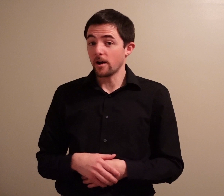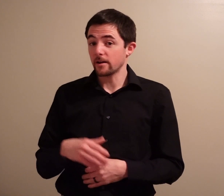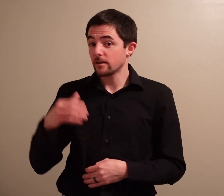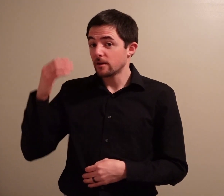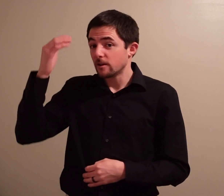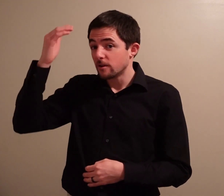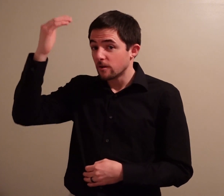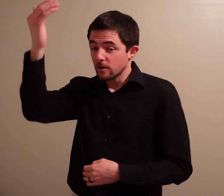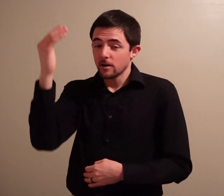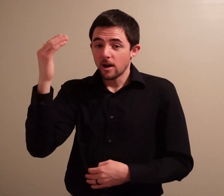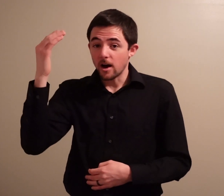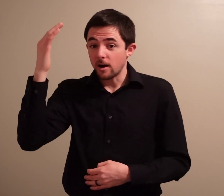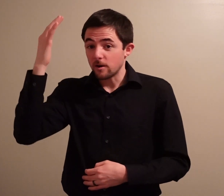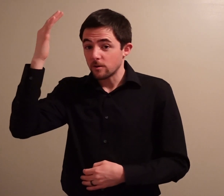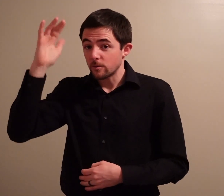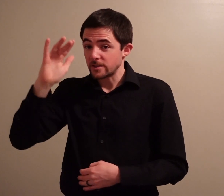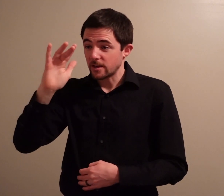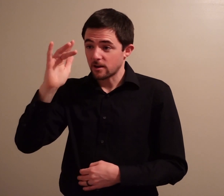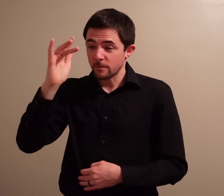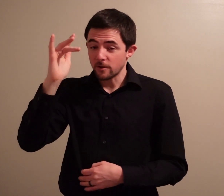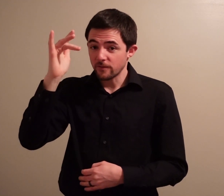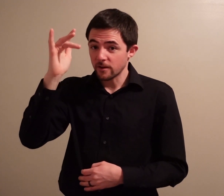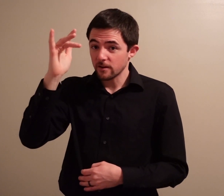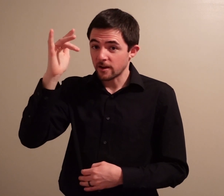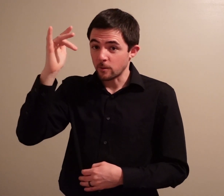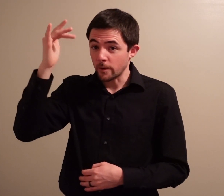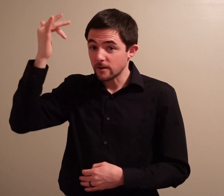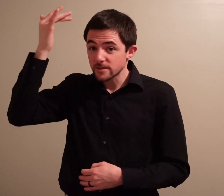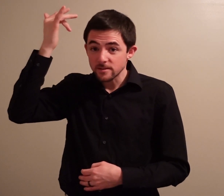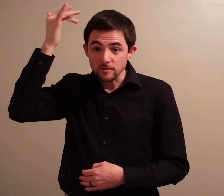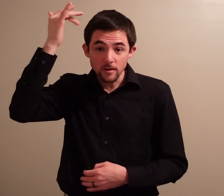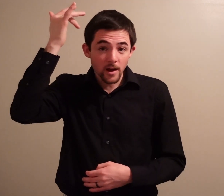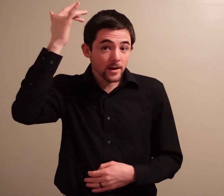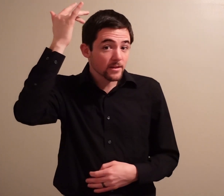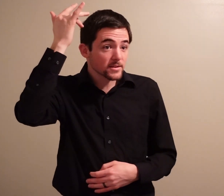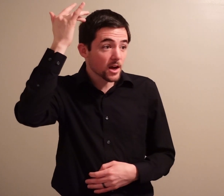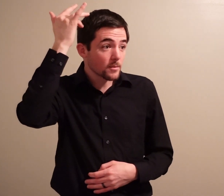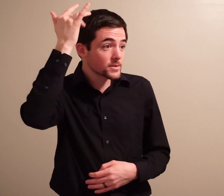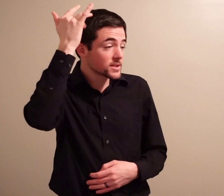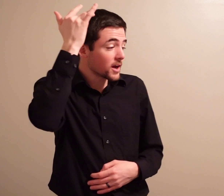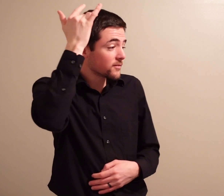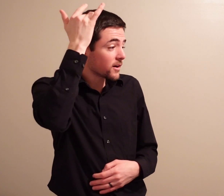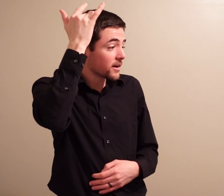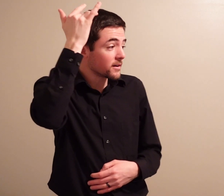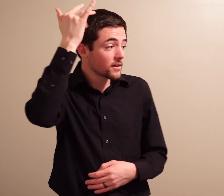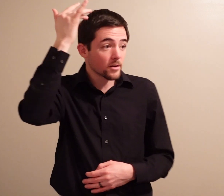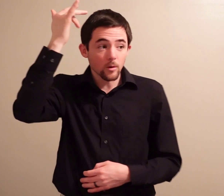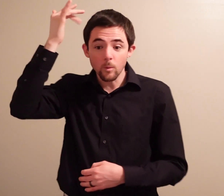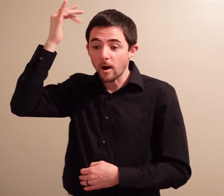why, we take our middle finger and it wiggles right at the top side of our head. Why?